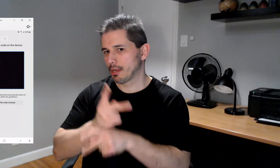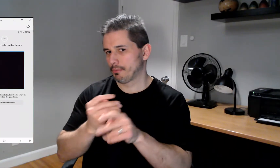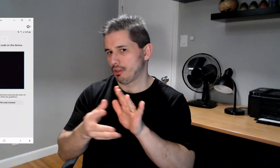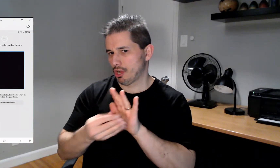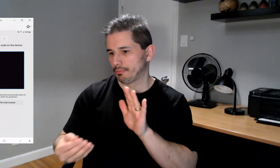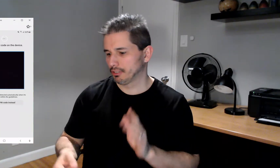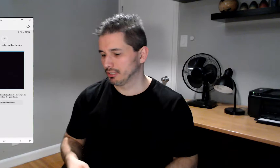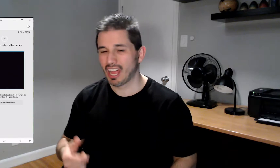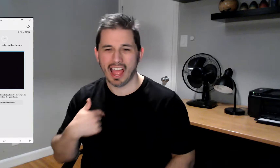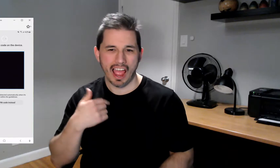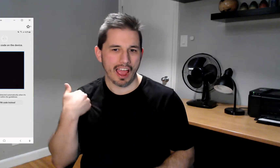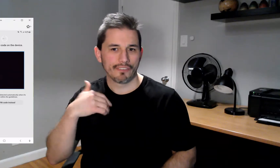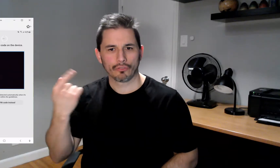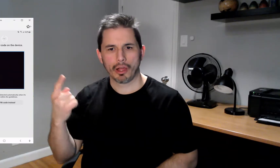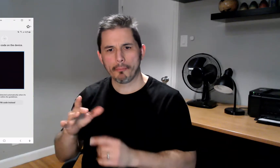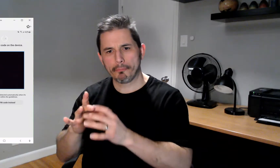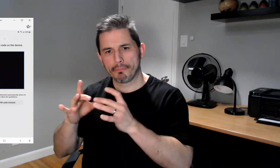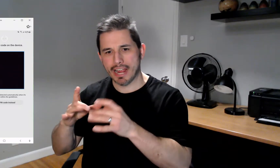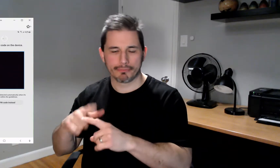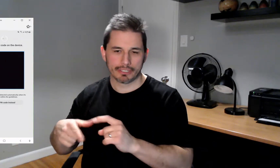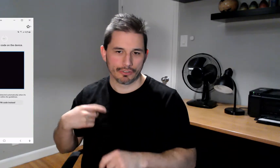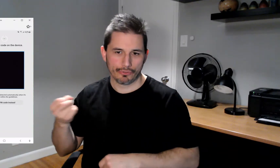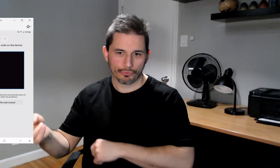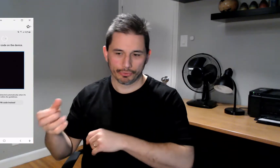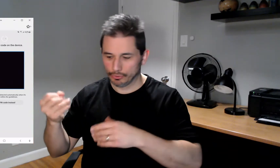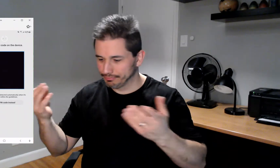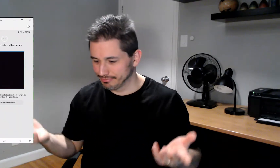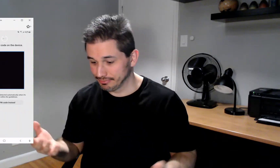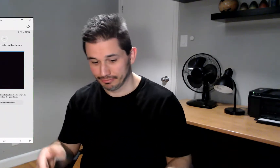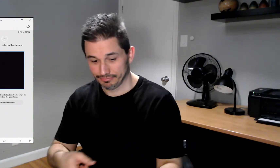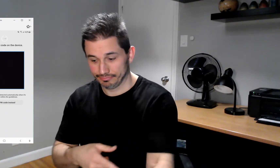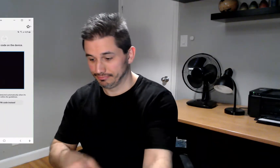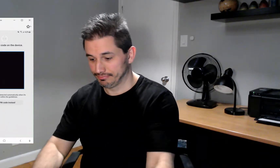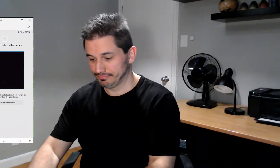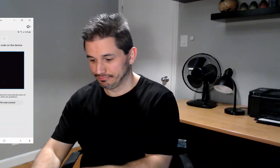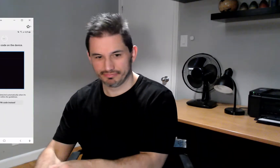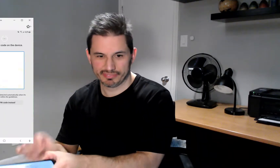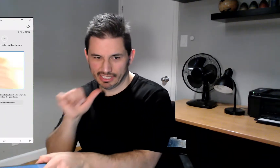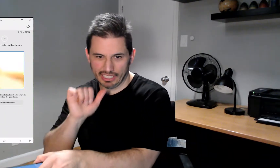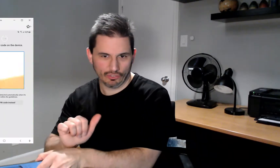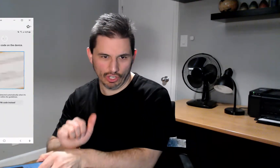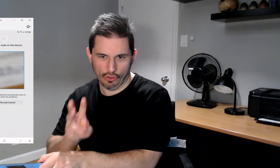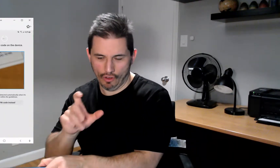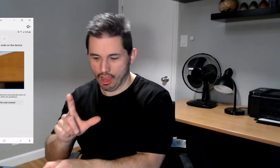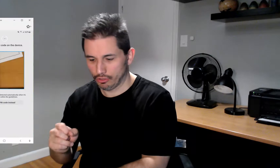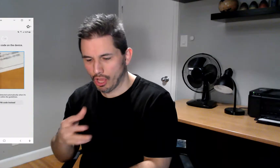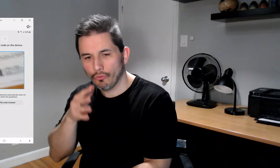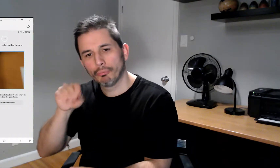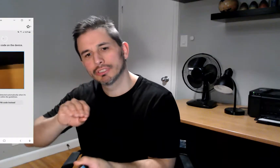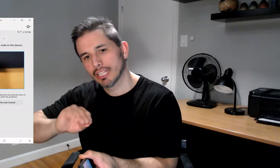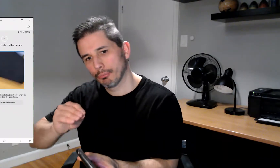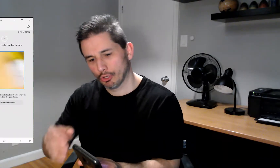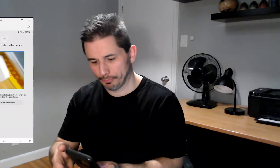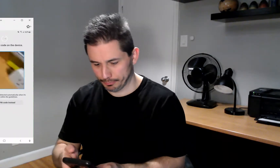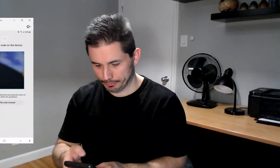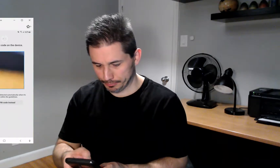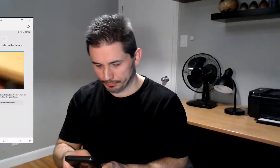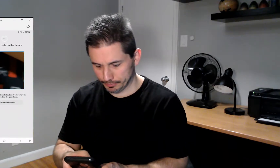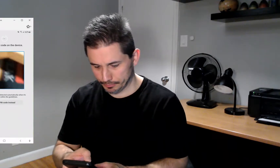just that you can keep a copy of it. And it came with a larger one as well, but I threw that one out. The smaller one doesn't work as well, so I'll just type